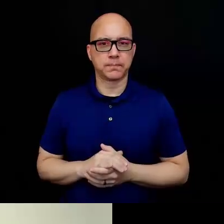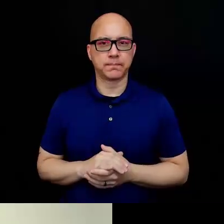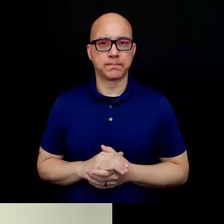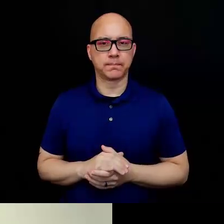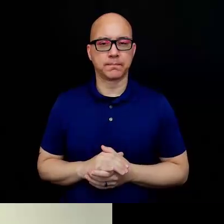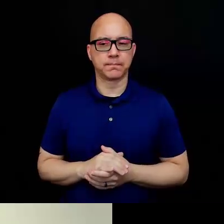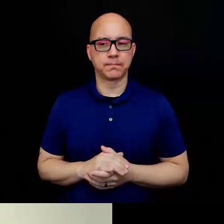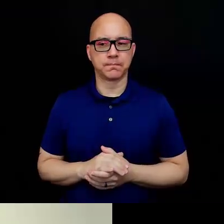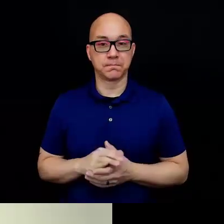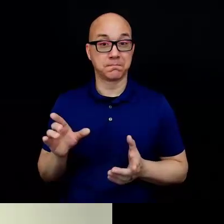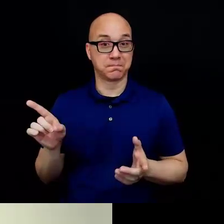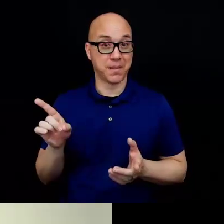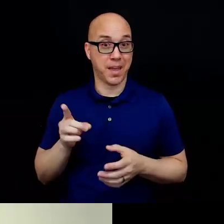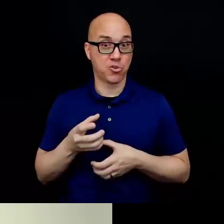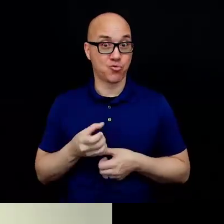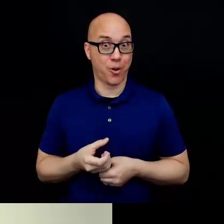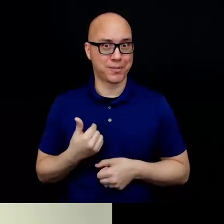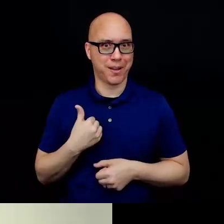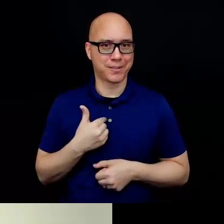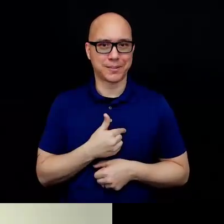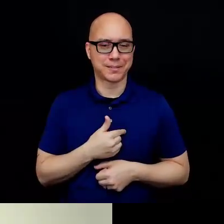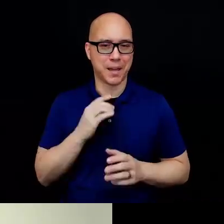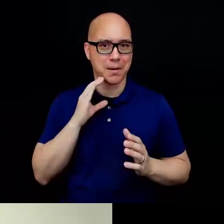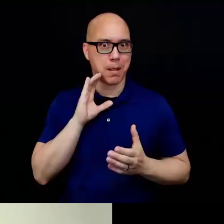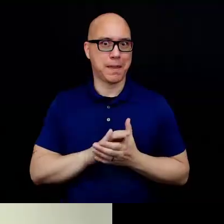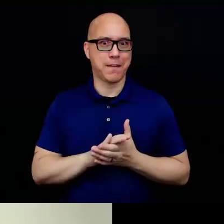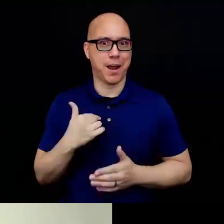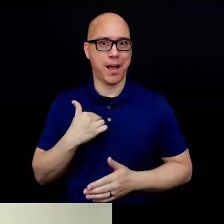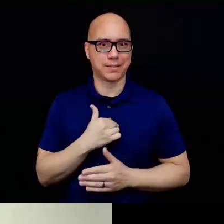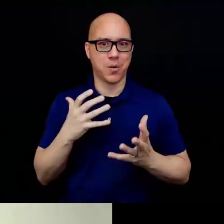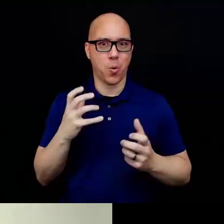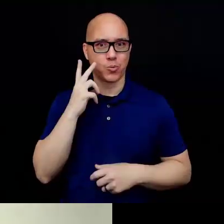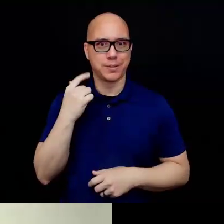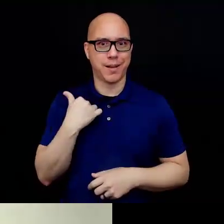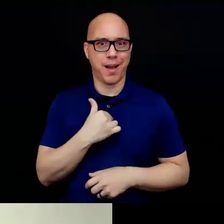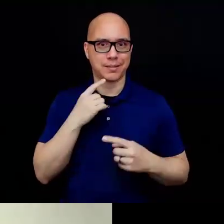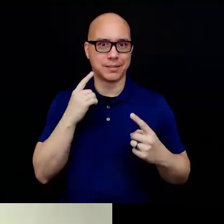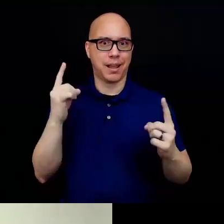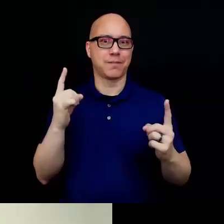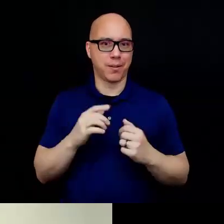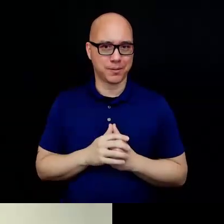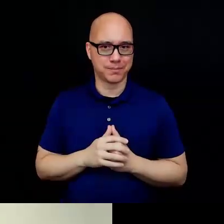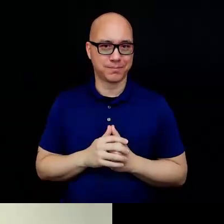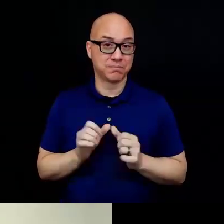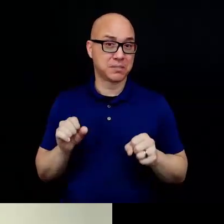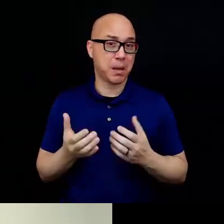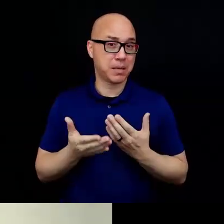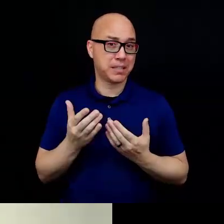they believe in us, and most of the times they want to see us successful, and it can be easier to